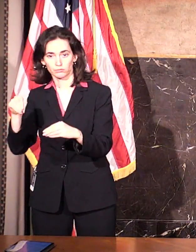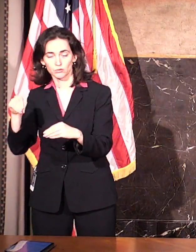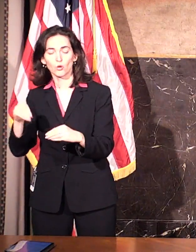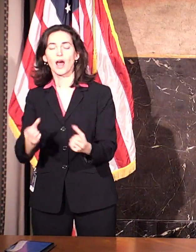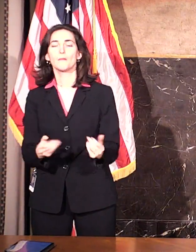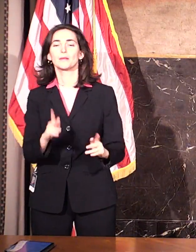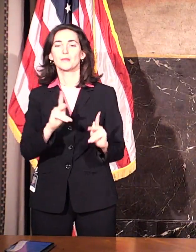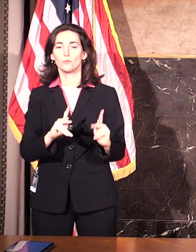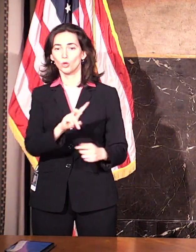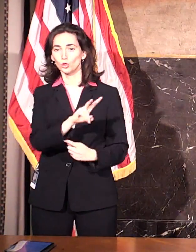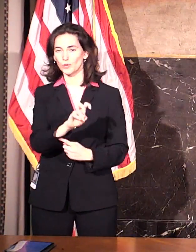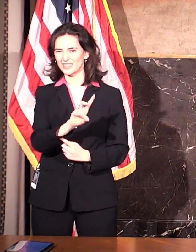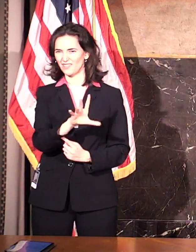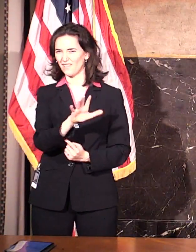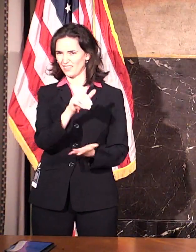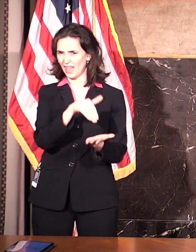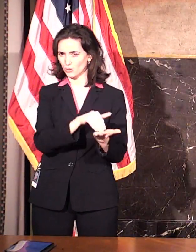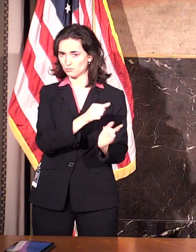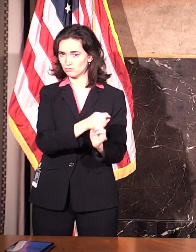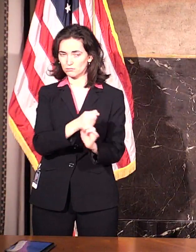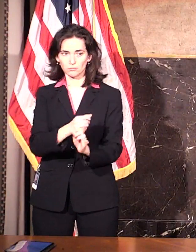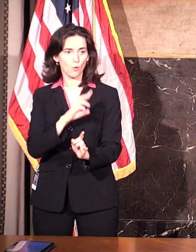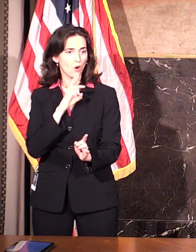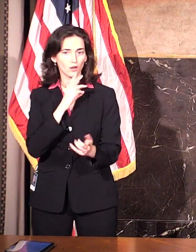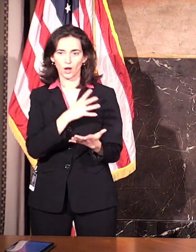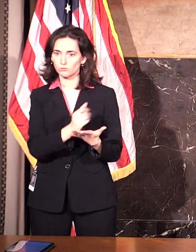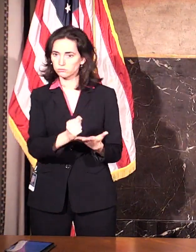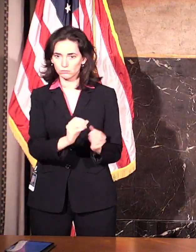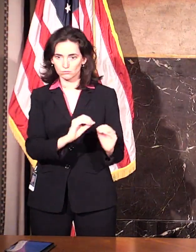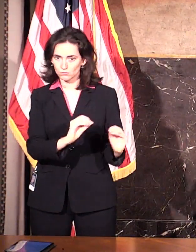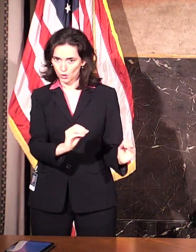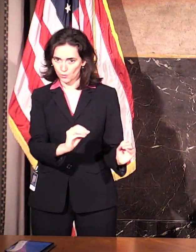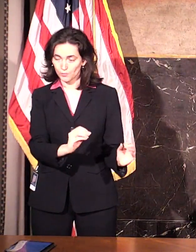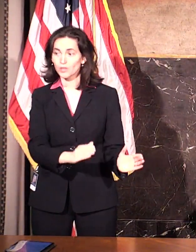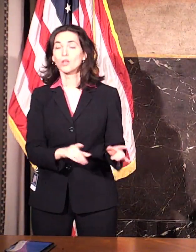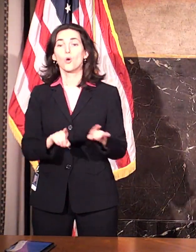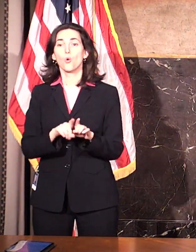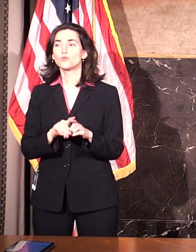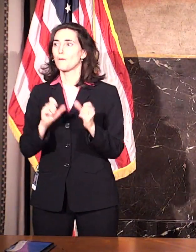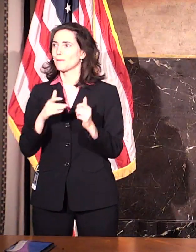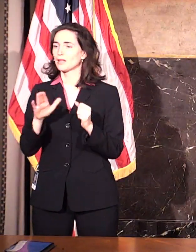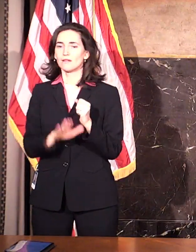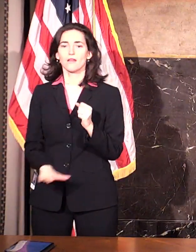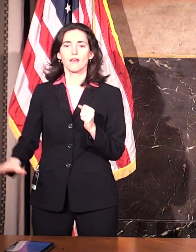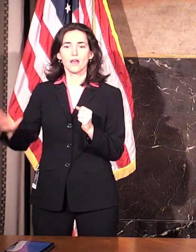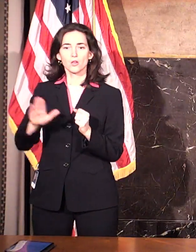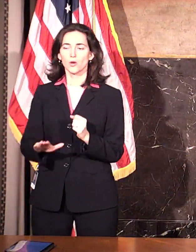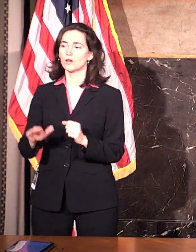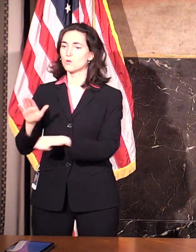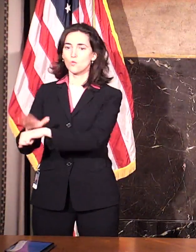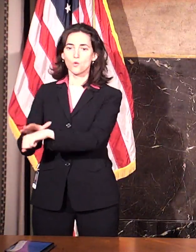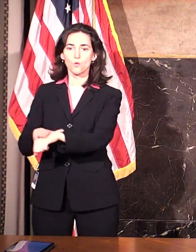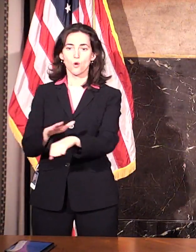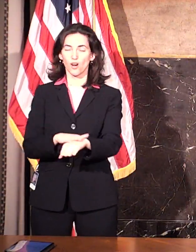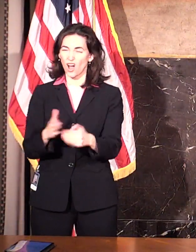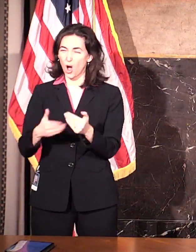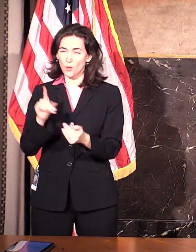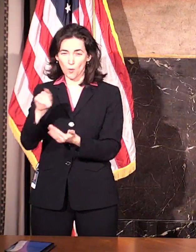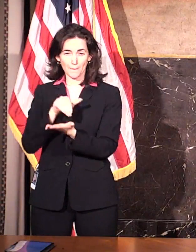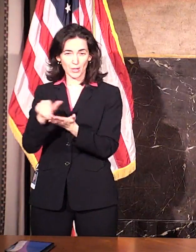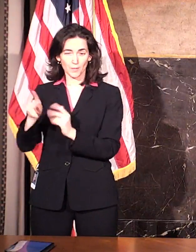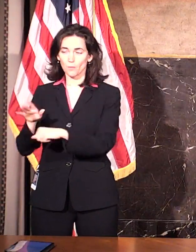people. And there are multiple boil water advisories that affect almost 1 million people